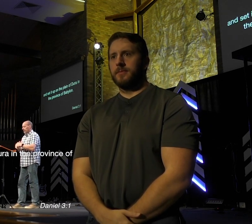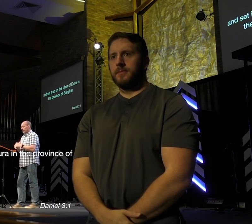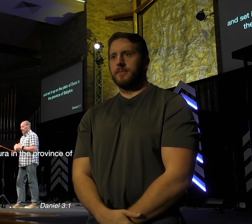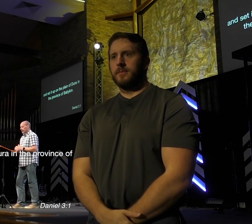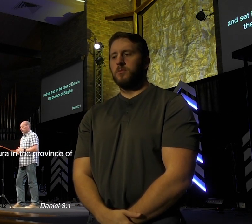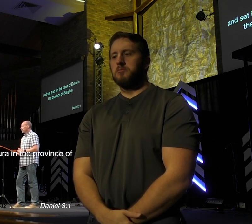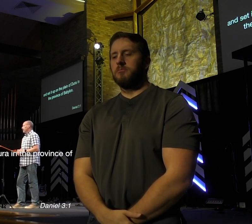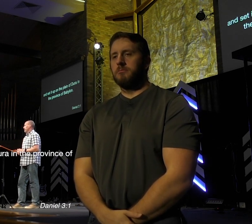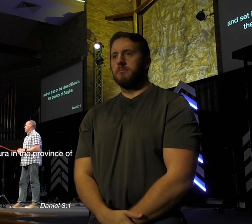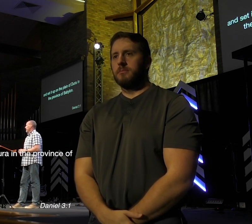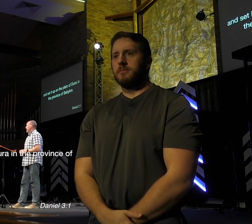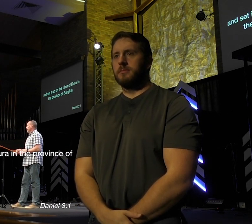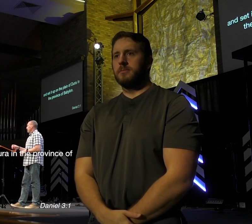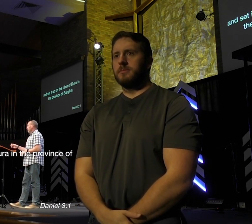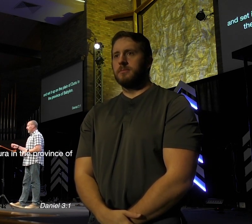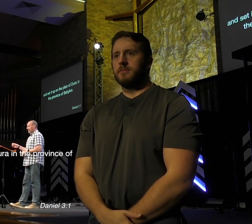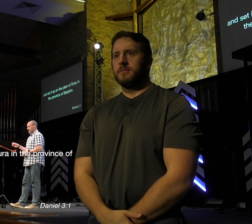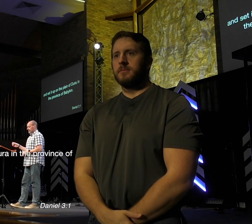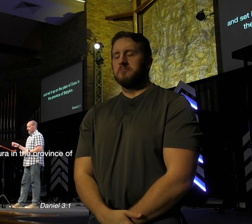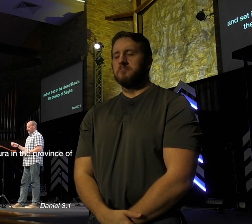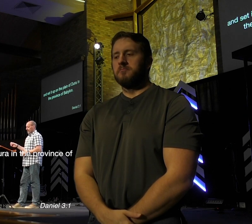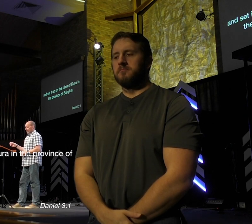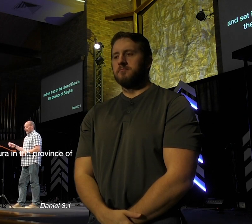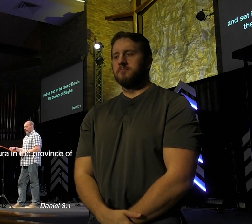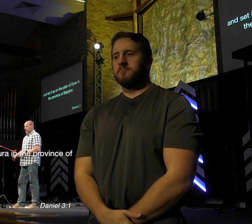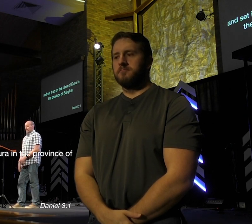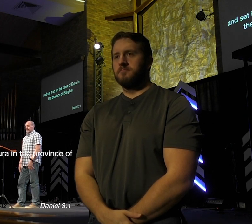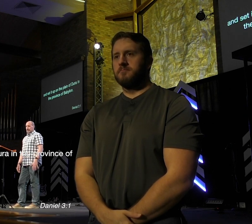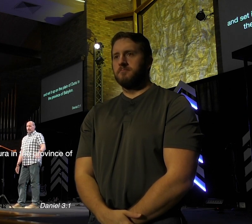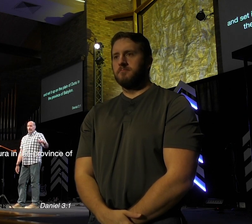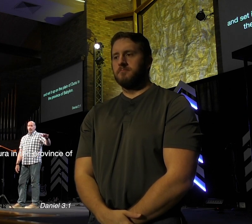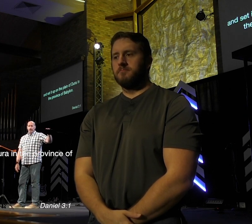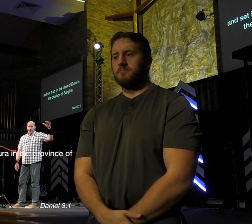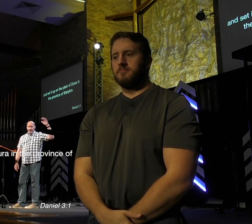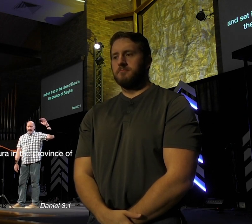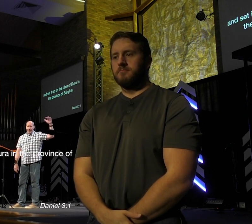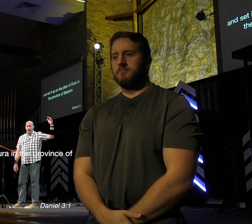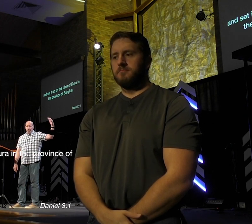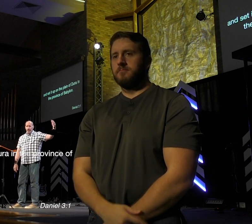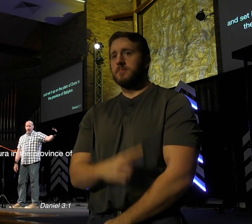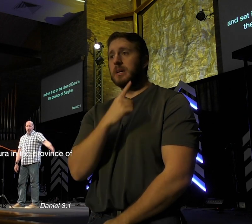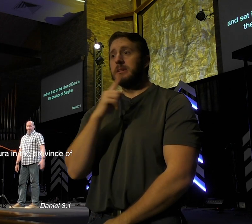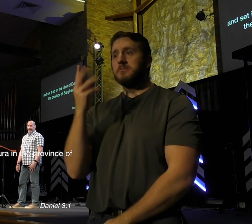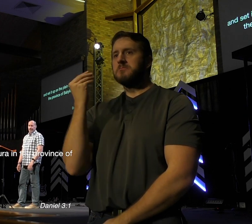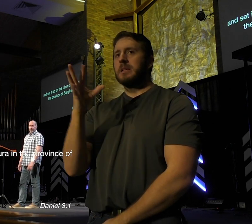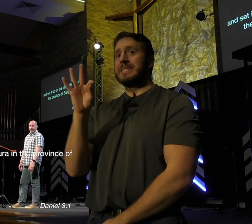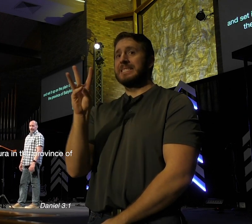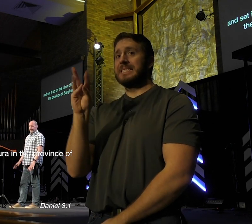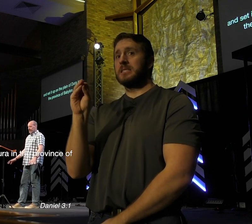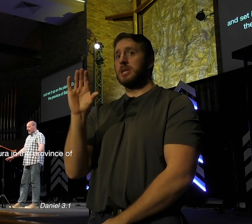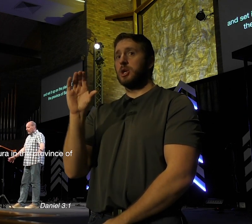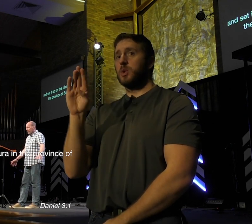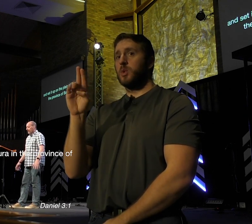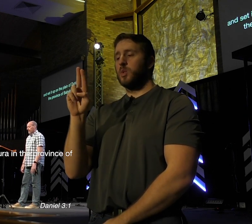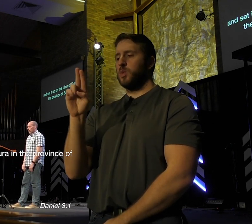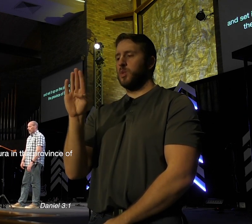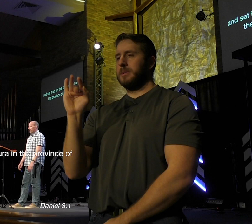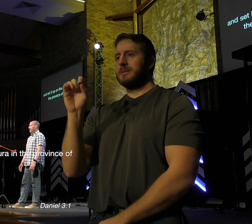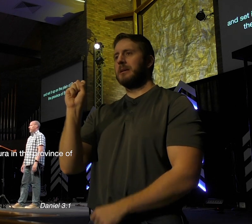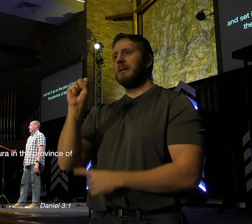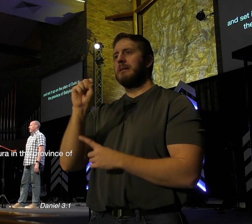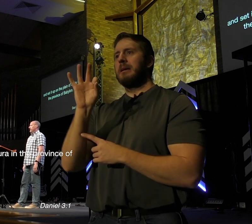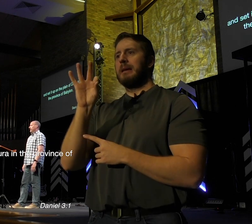it up on the plain of Dura in the province of Babylon. 60 cubits, that's 90 feet high, 9